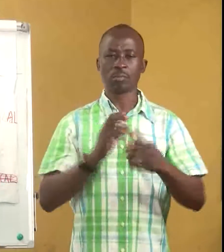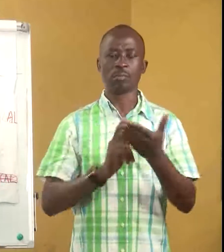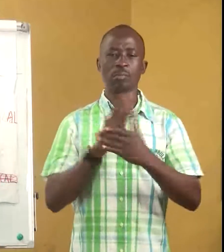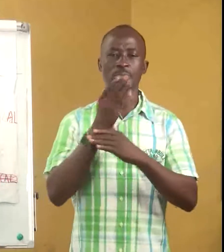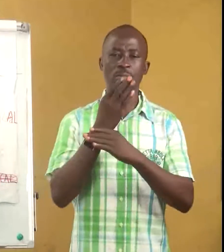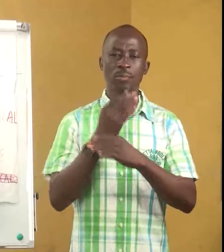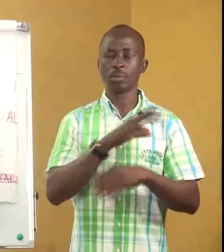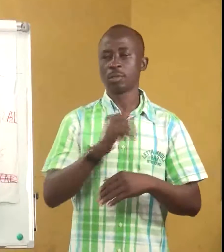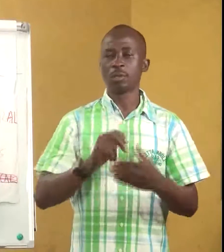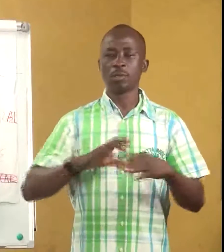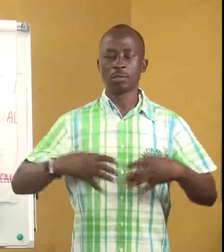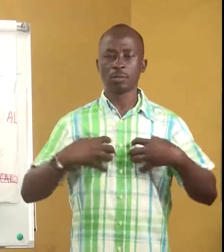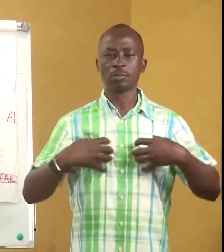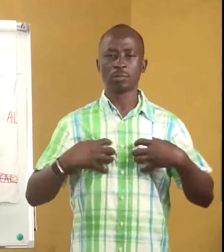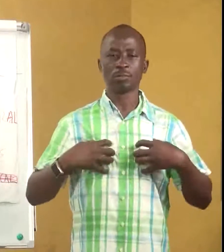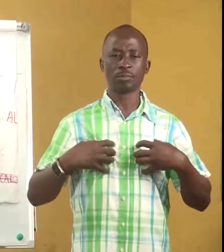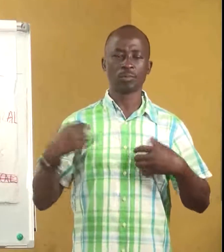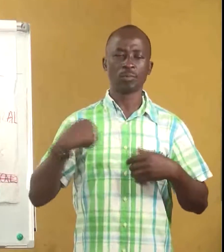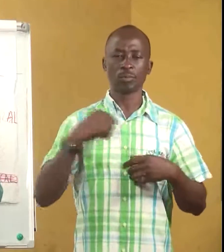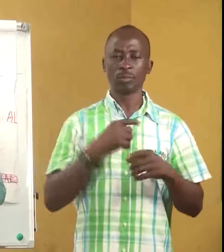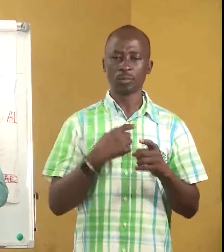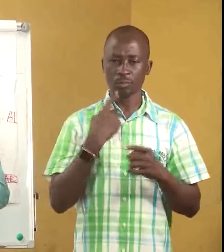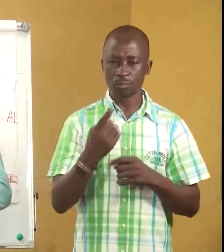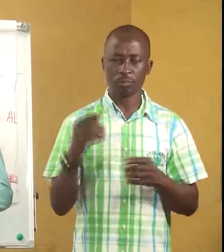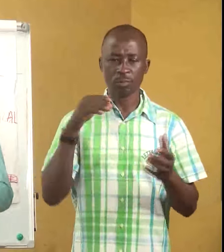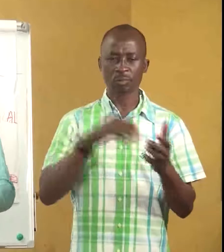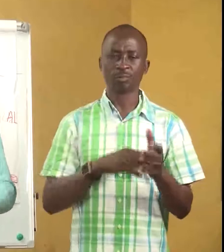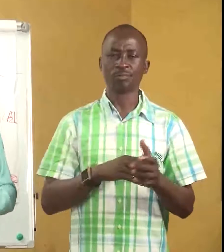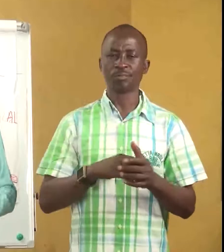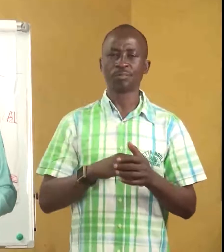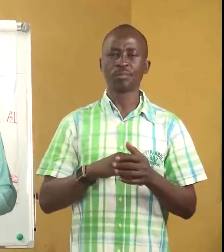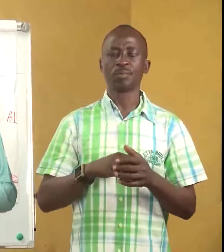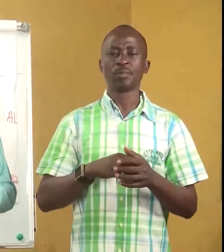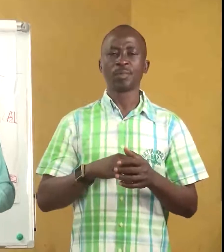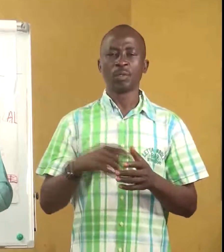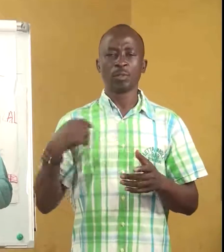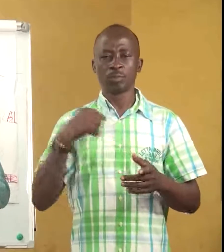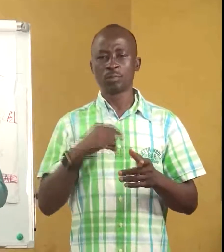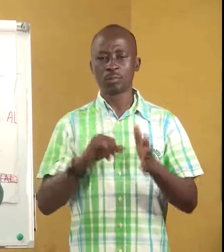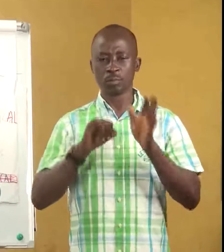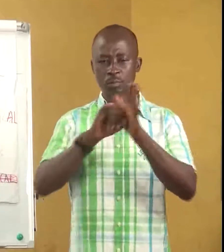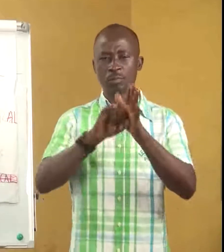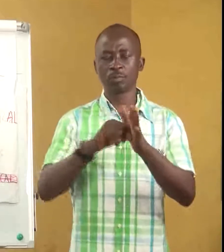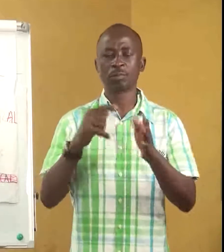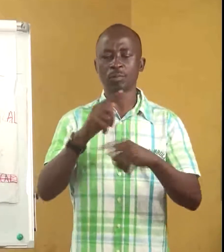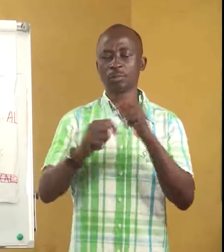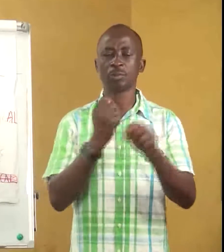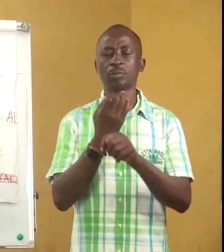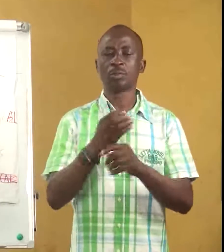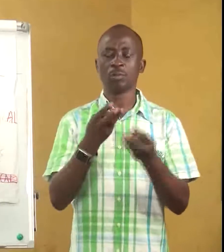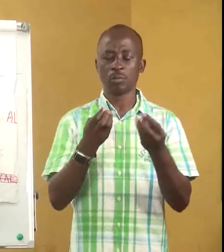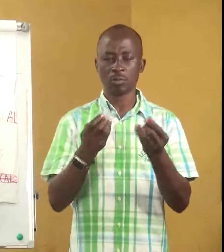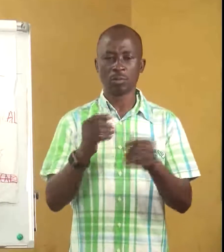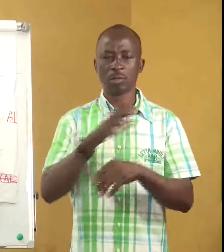animals. We even went to the extent of identifying the types of soil and